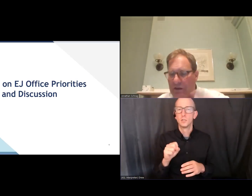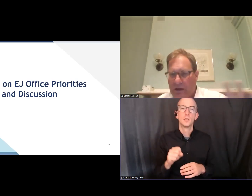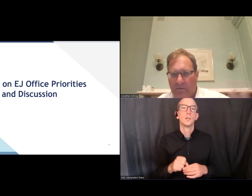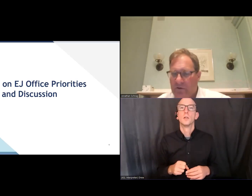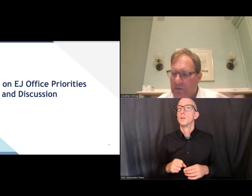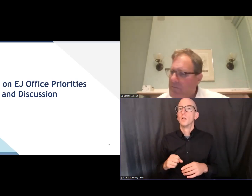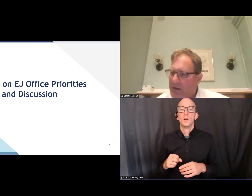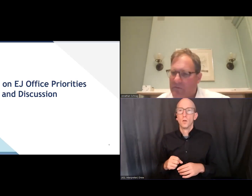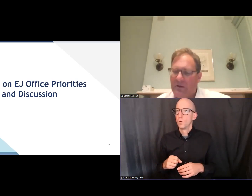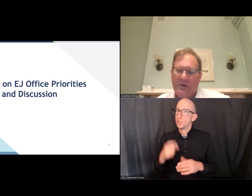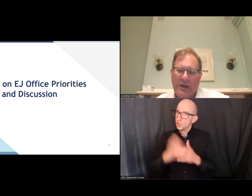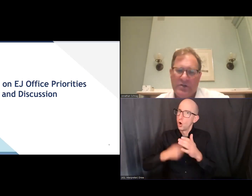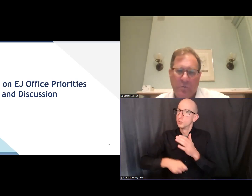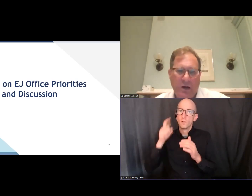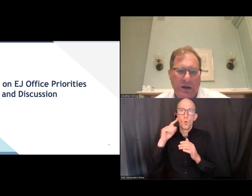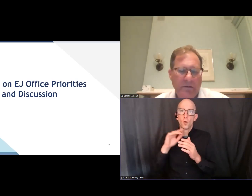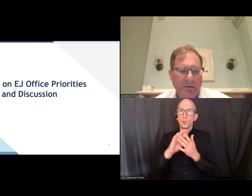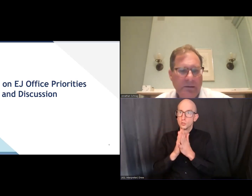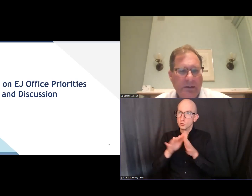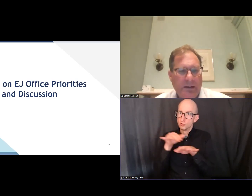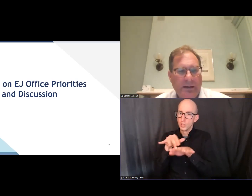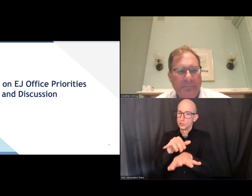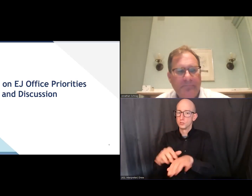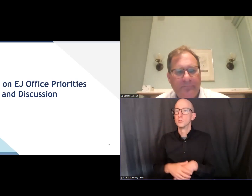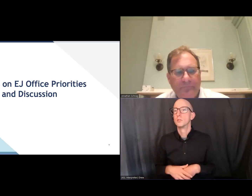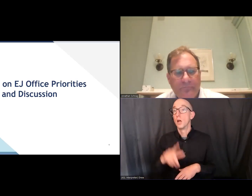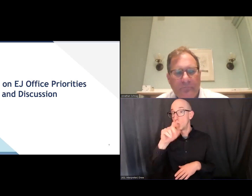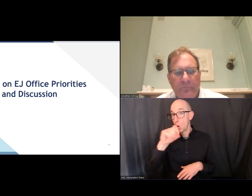or other things that are in the mix nationwide.